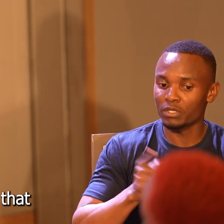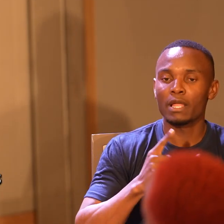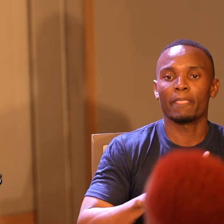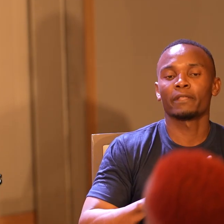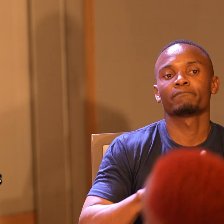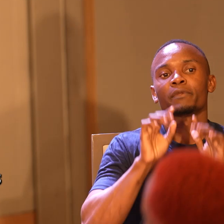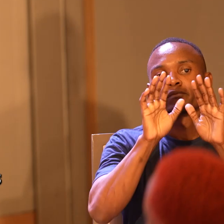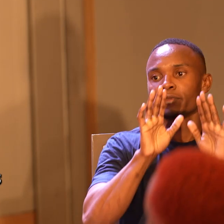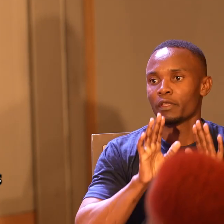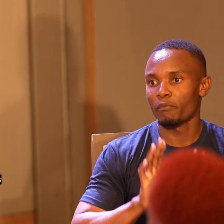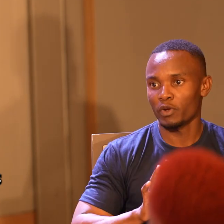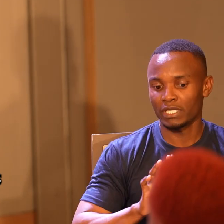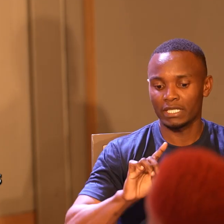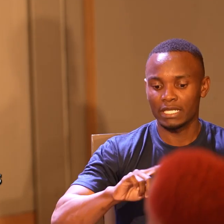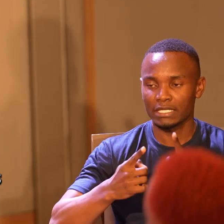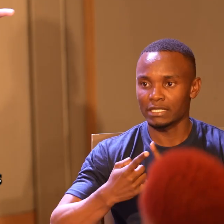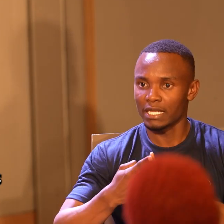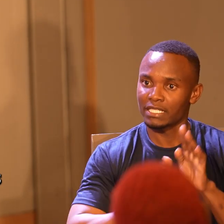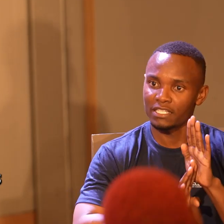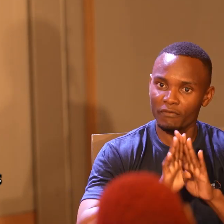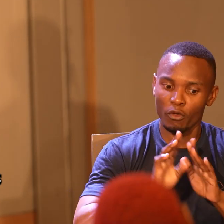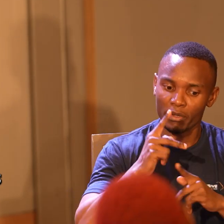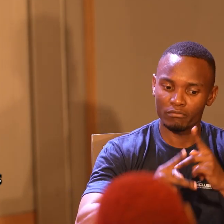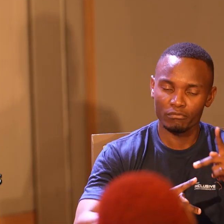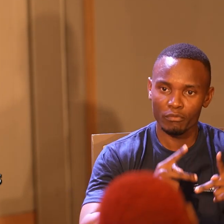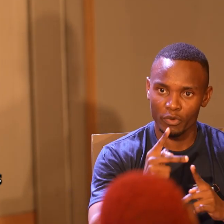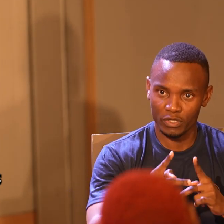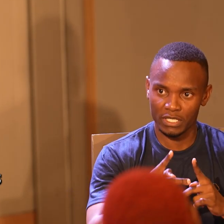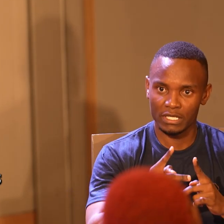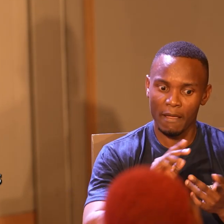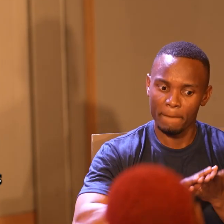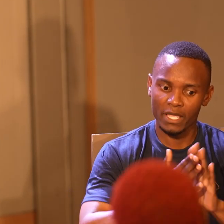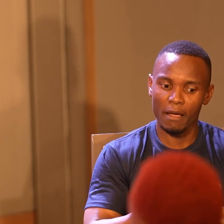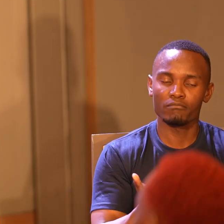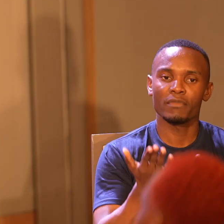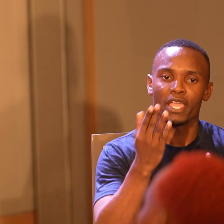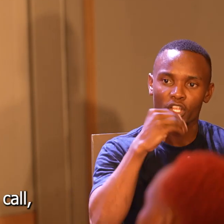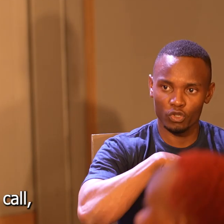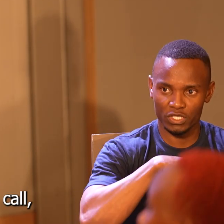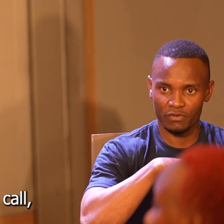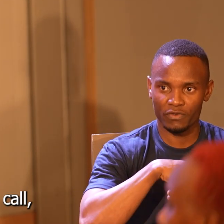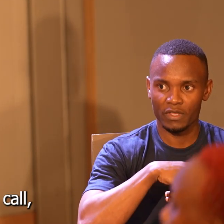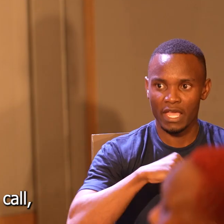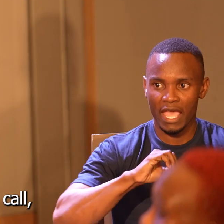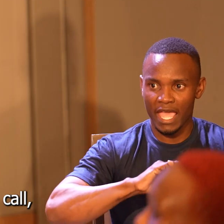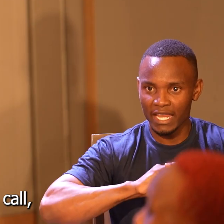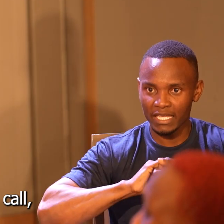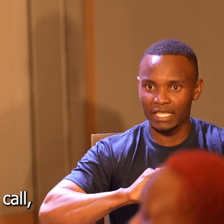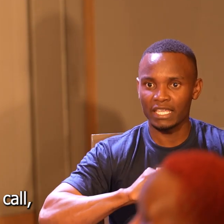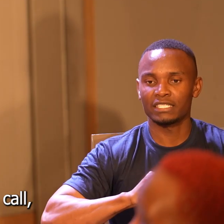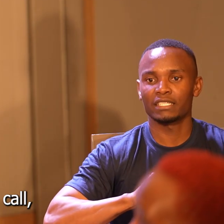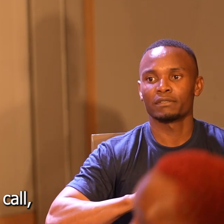important that standards developing process be inclusive, engaging,